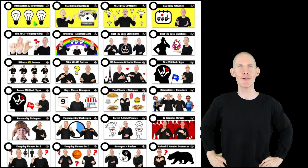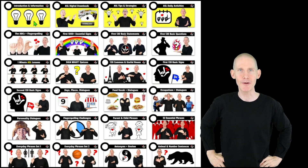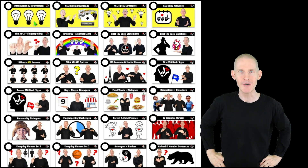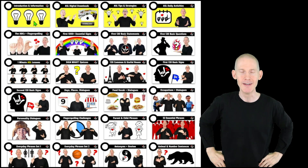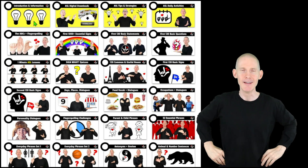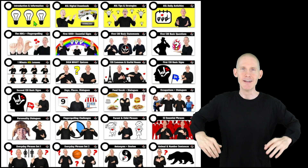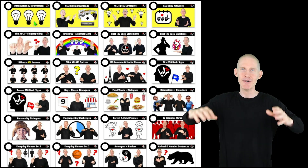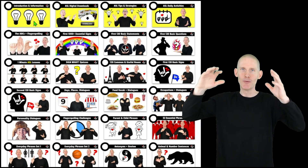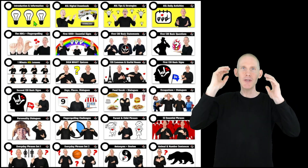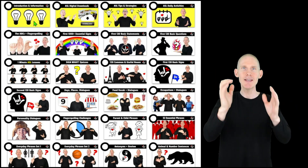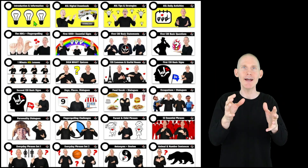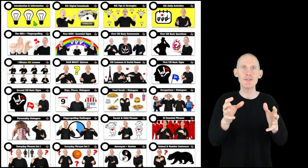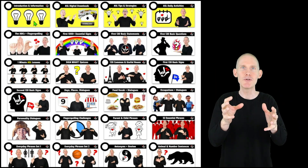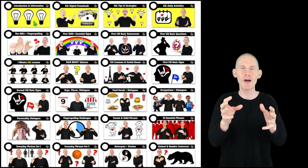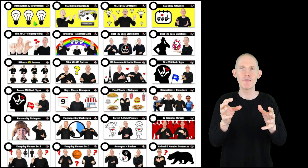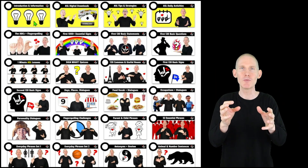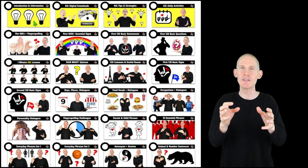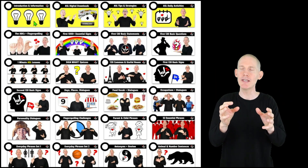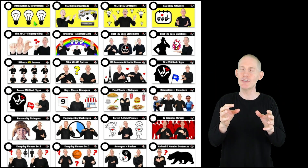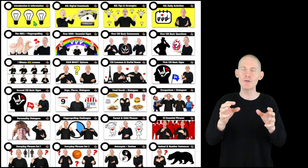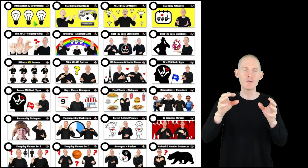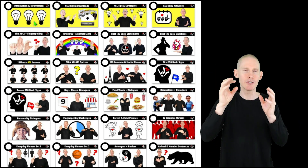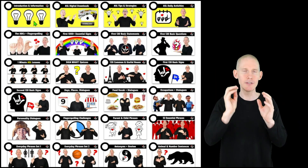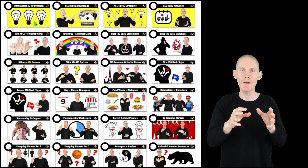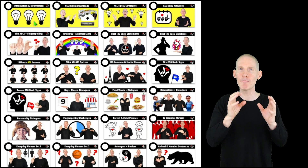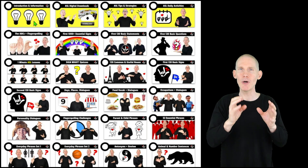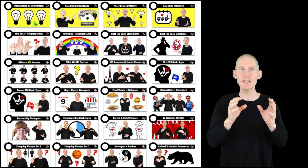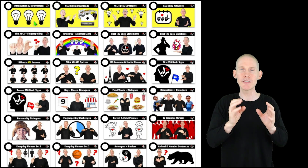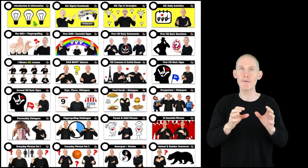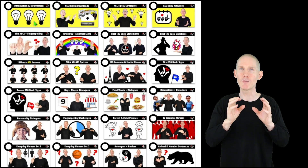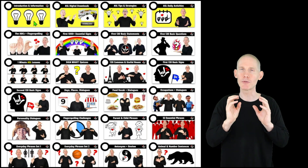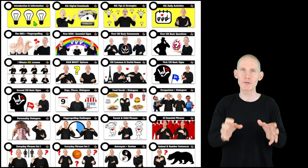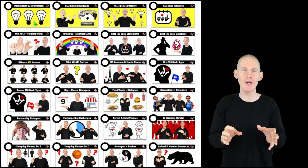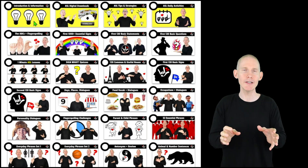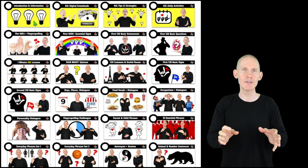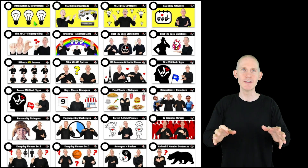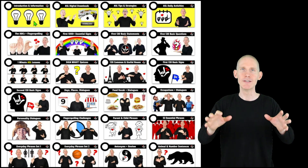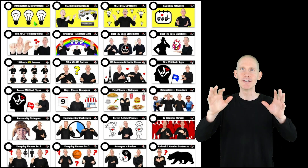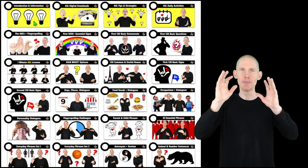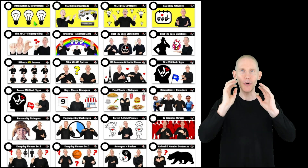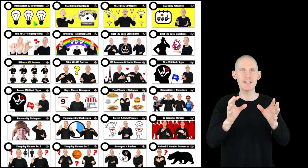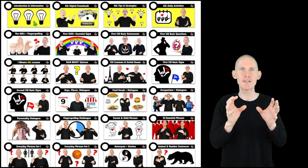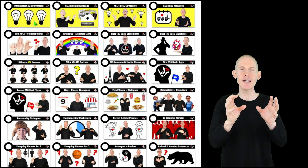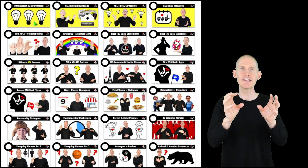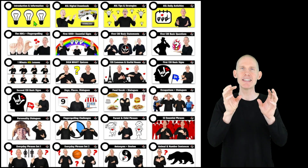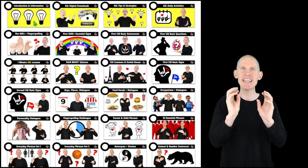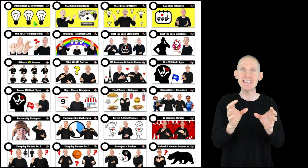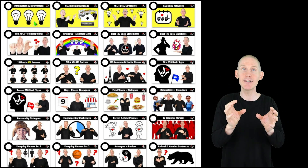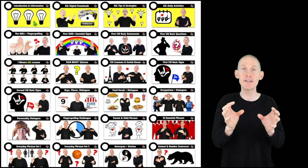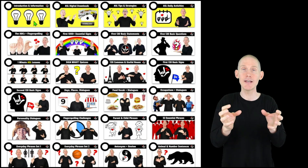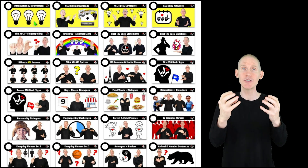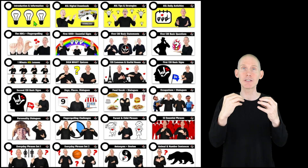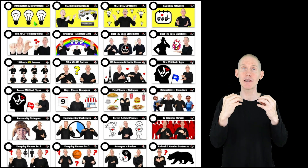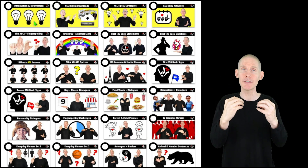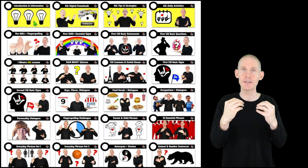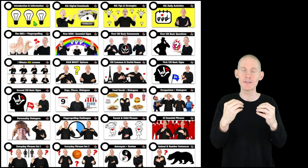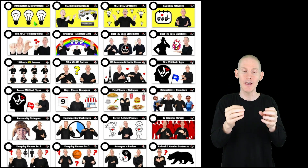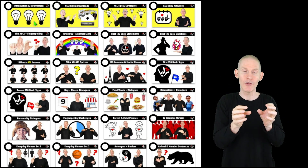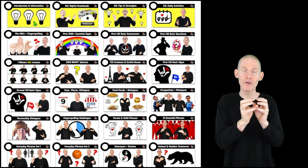learn. We got you covered. We teach you step by step from scratch, bite-sized, easy to digest lessons. Learn